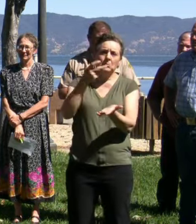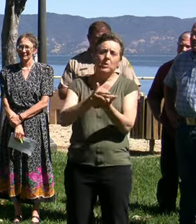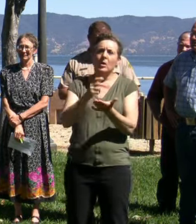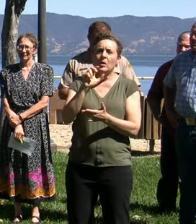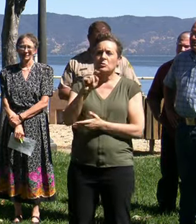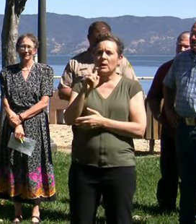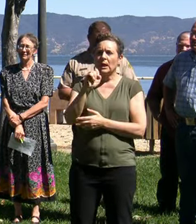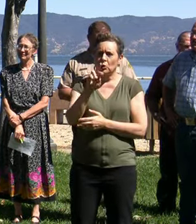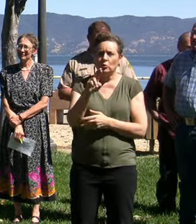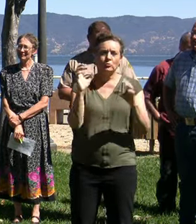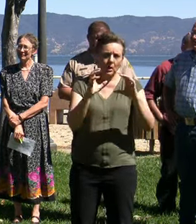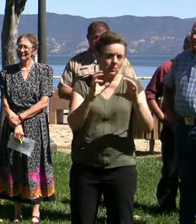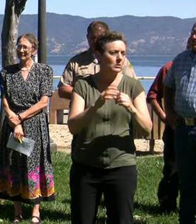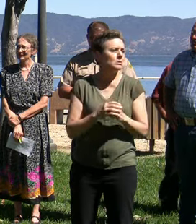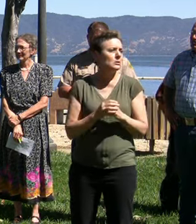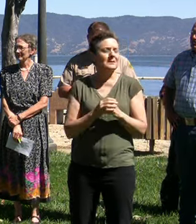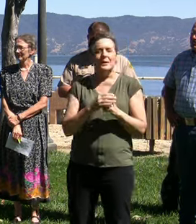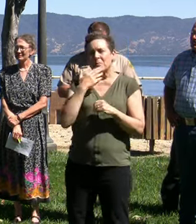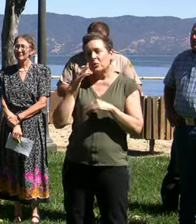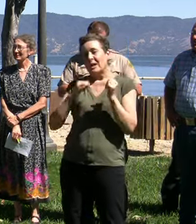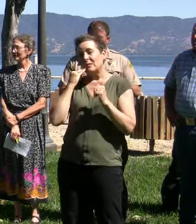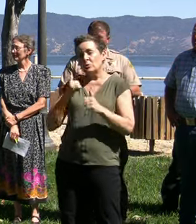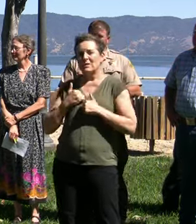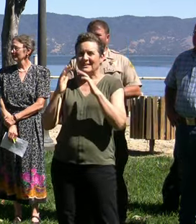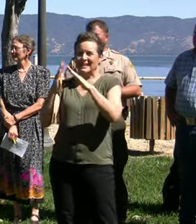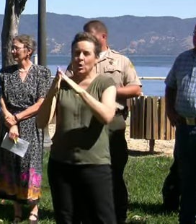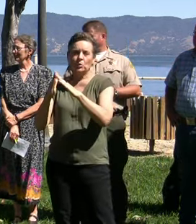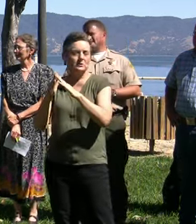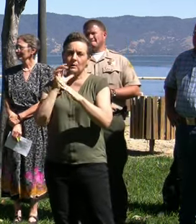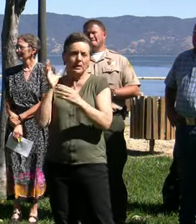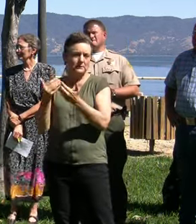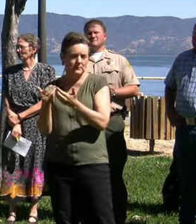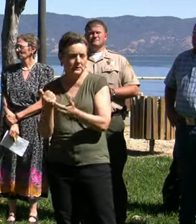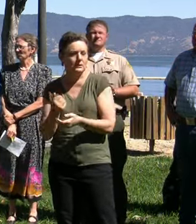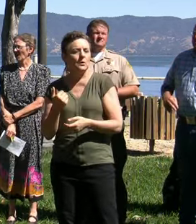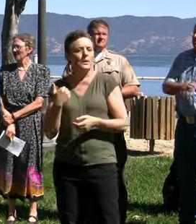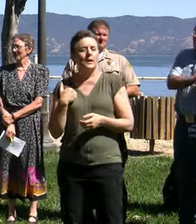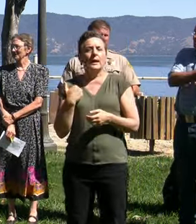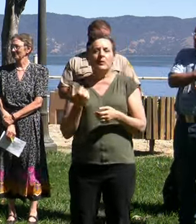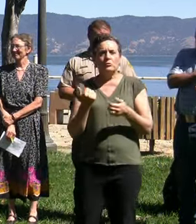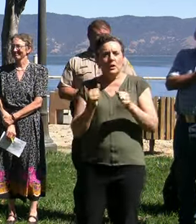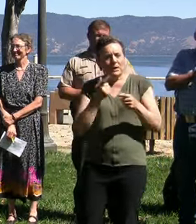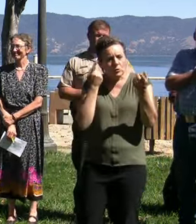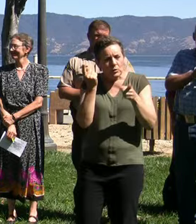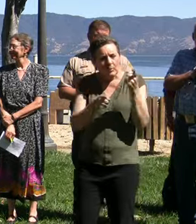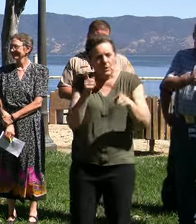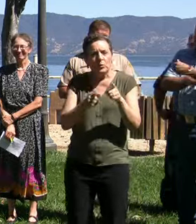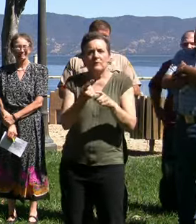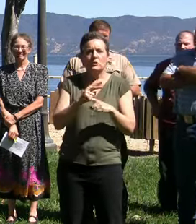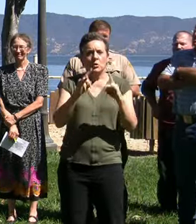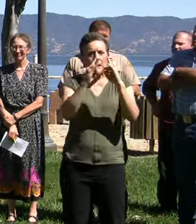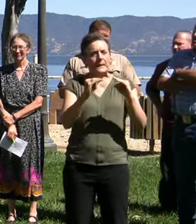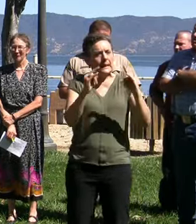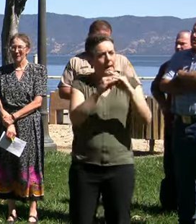residential subdivisions. We're going to try to, we're working right now with a couple of campgrounds and a couple of the local resorts that were burned down to use